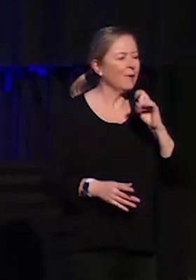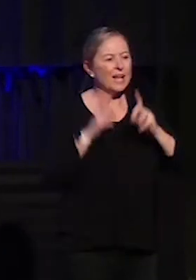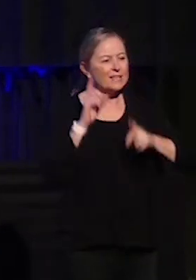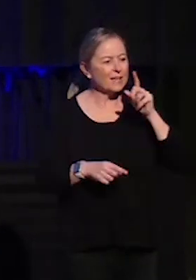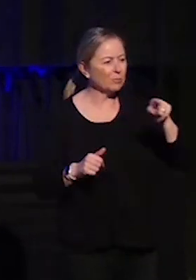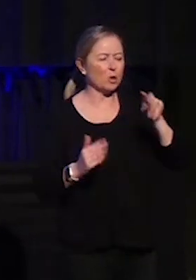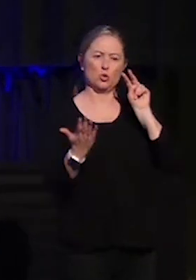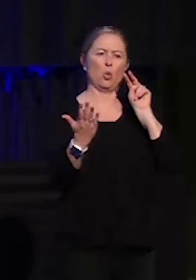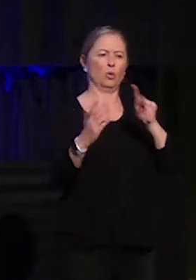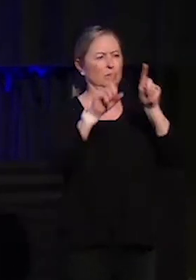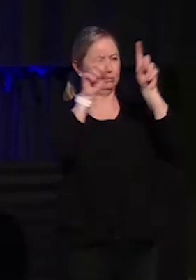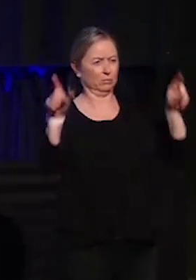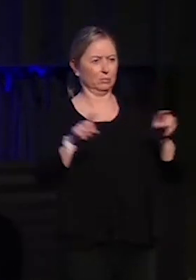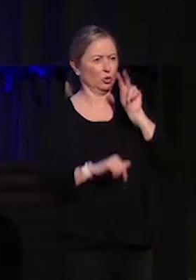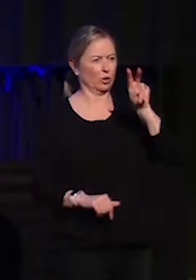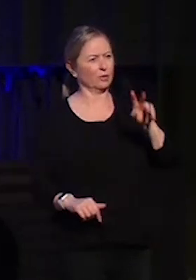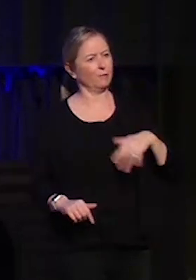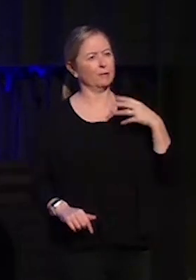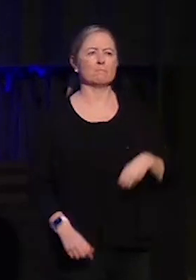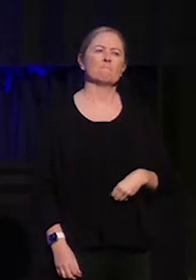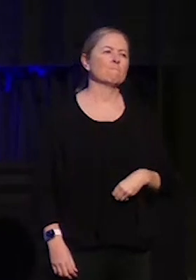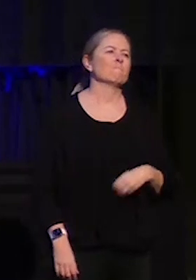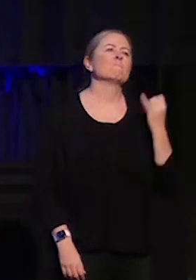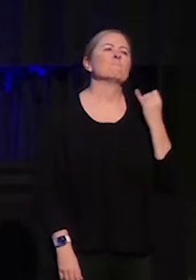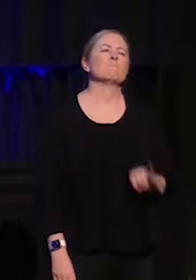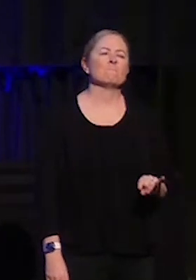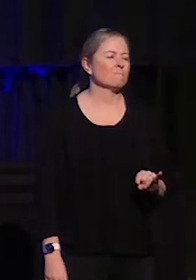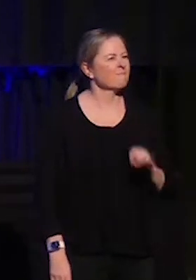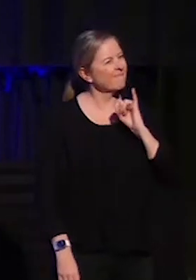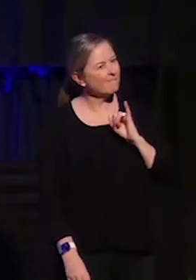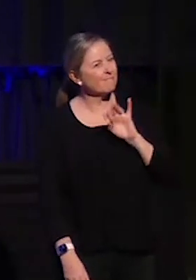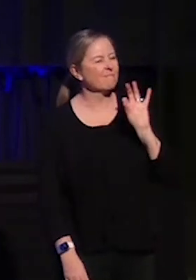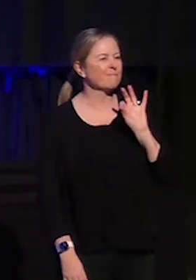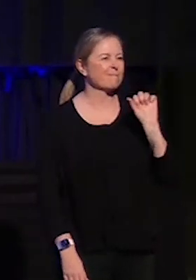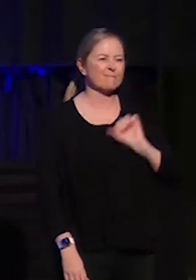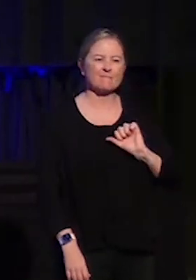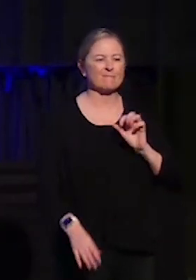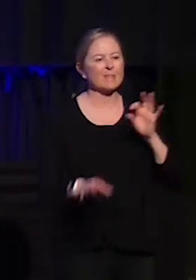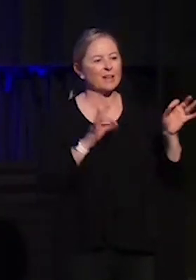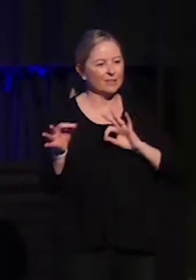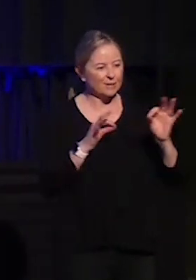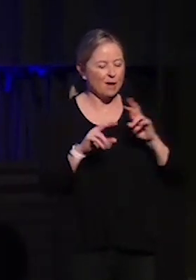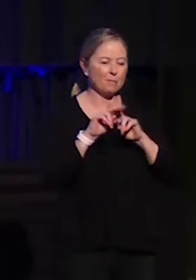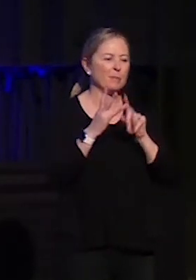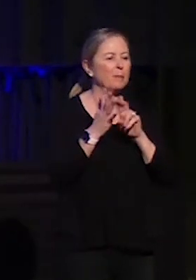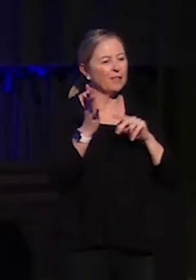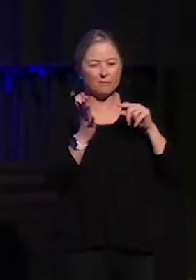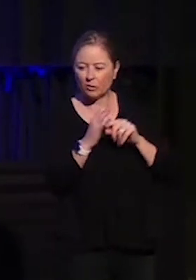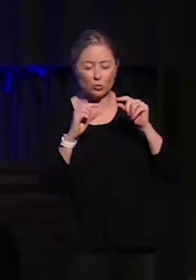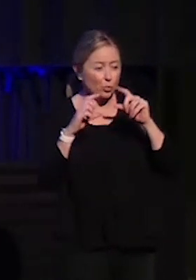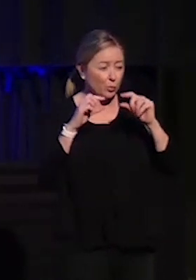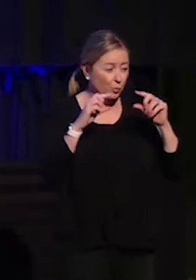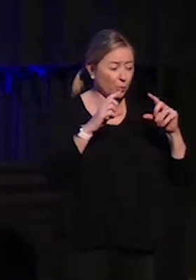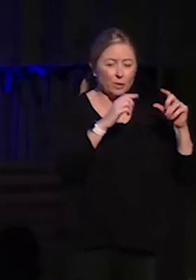It doesn't really, if you look at it from a contrast point of view, okay, yeah, it meets contrast requirements. The fonts may be large enough, but